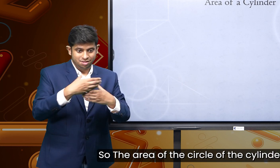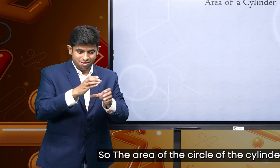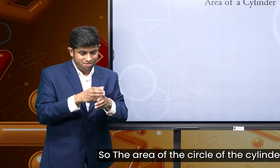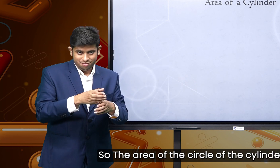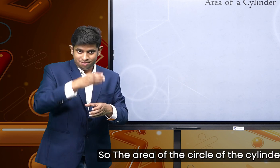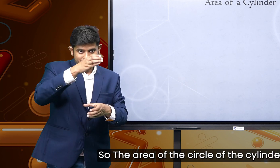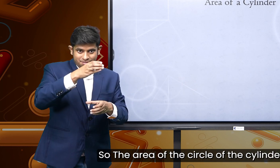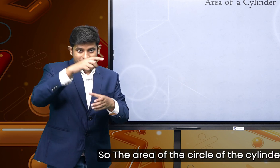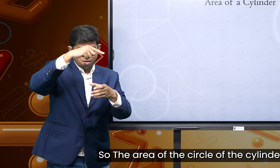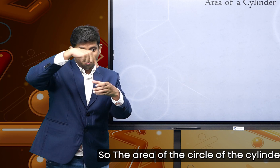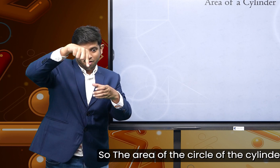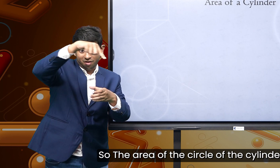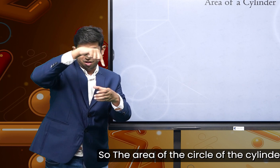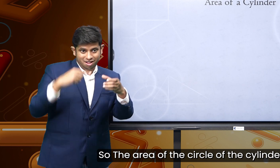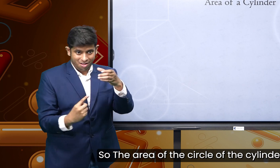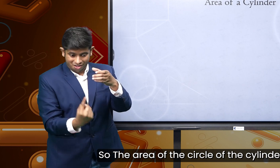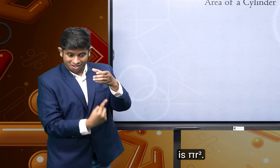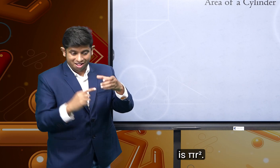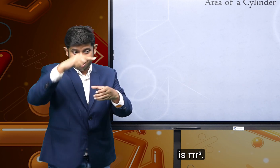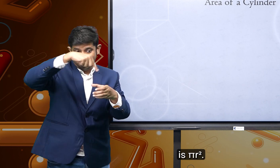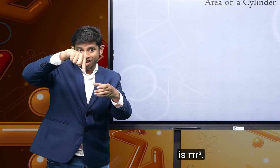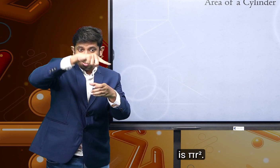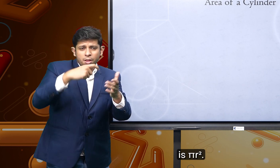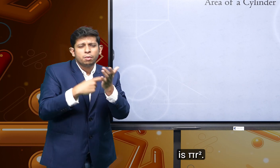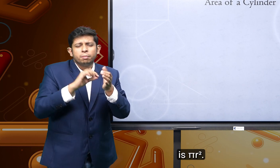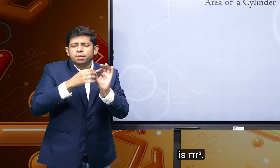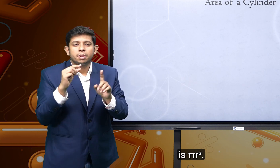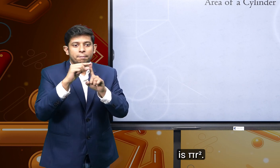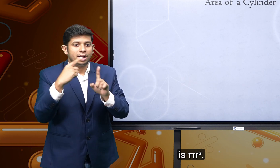So, the area of the circle of the cylinder is pi r square.